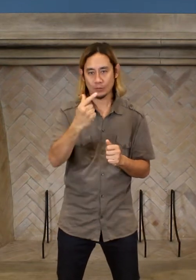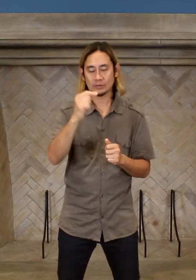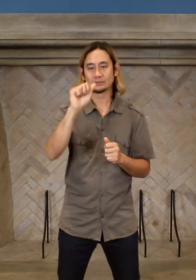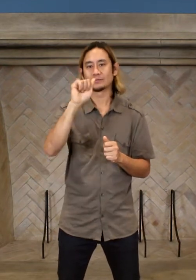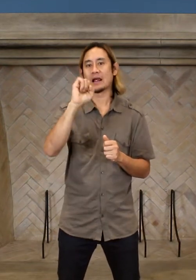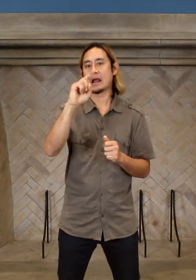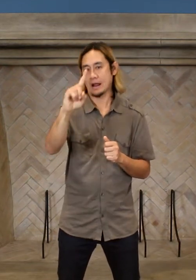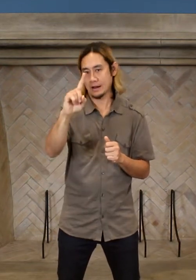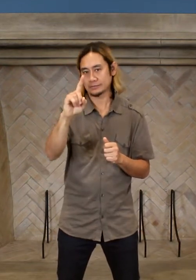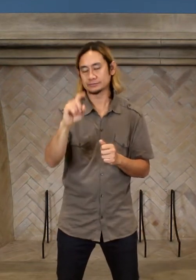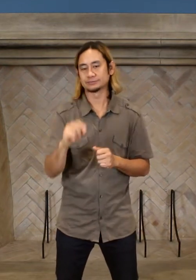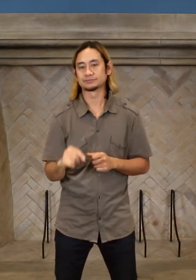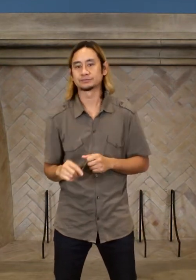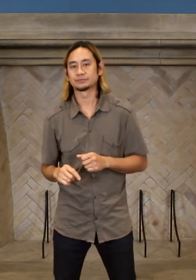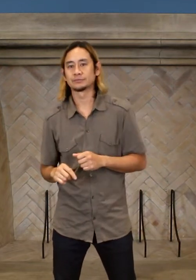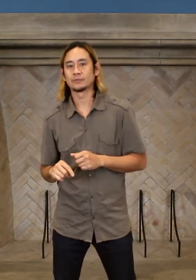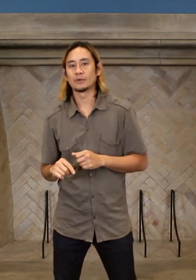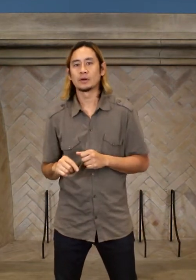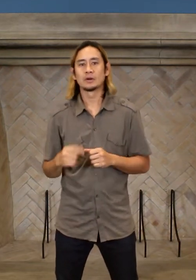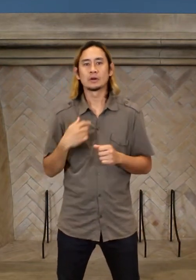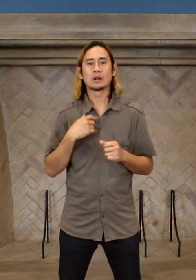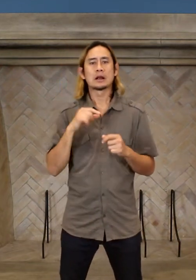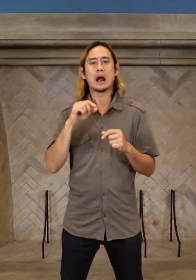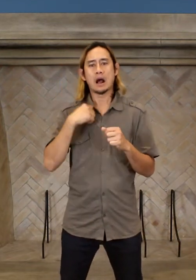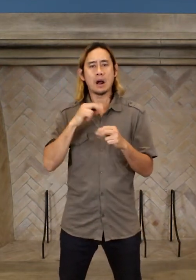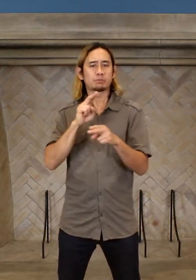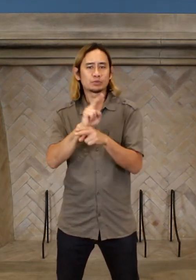And then later I started using a hearing aid.